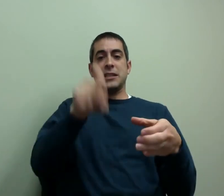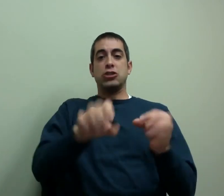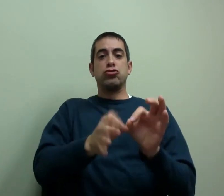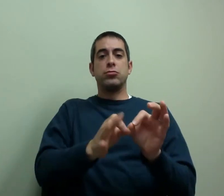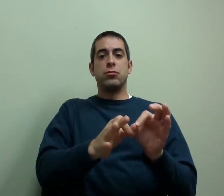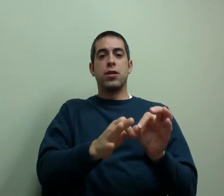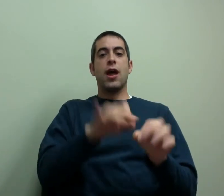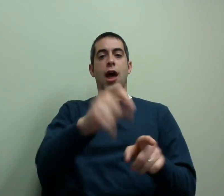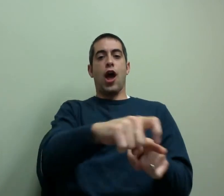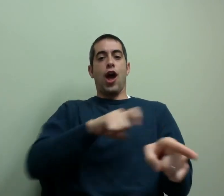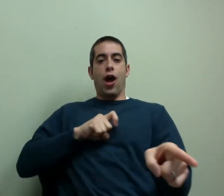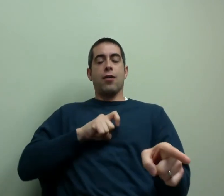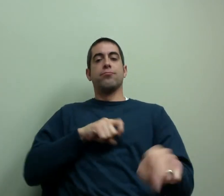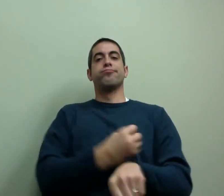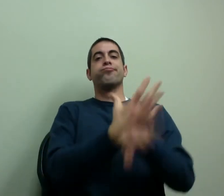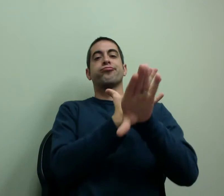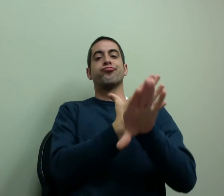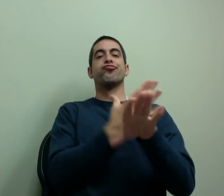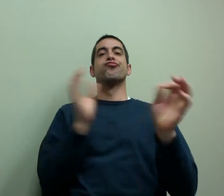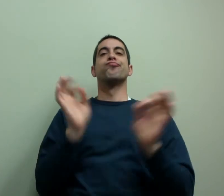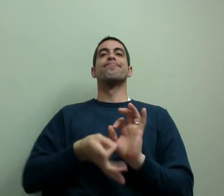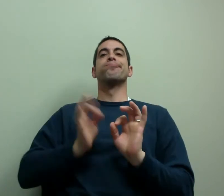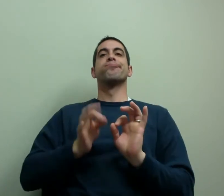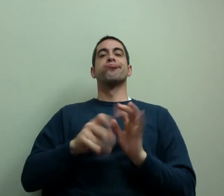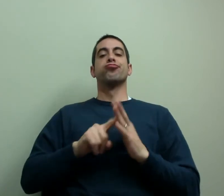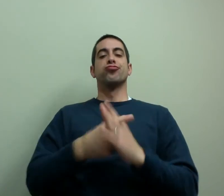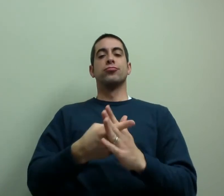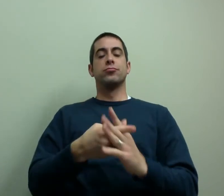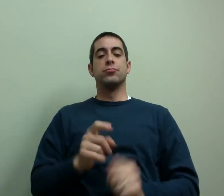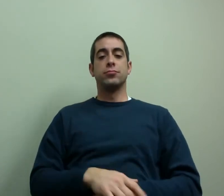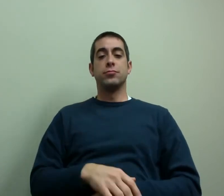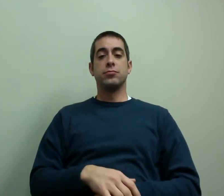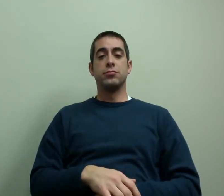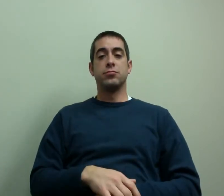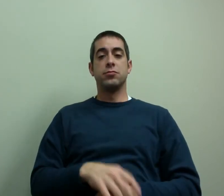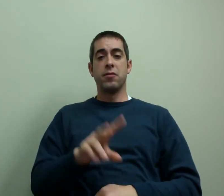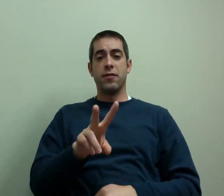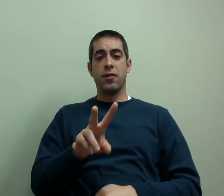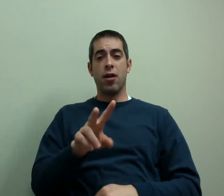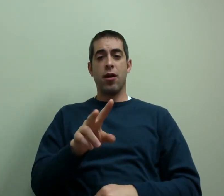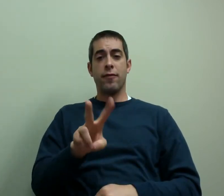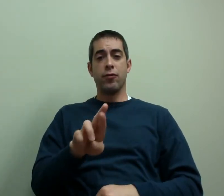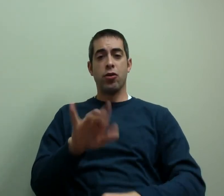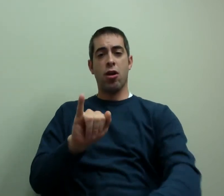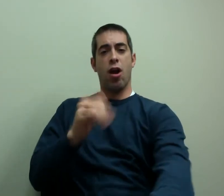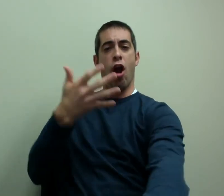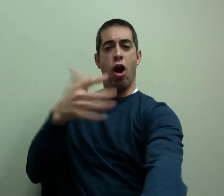VRI is currently being used in a wide variety of settings, including hospitals,